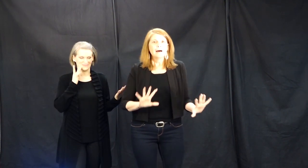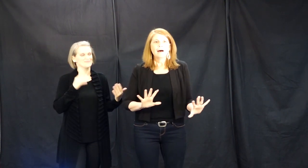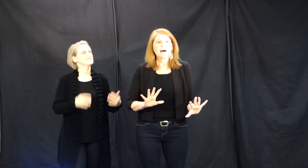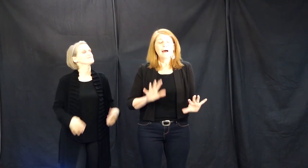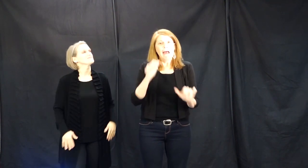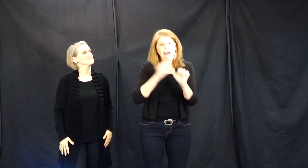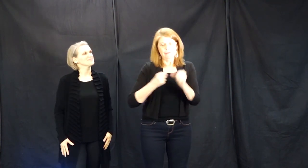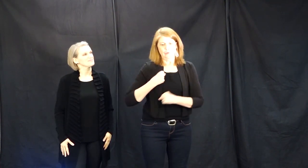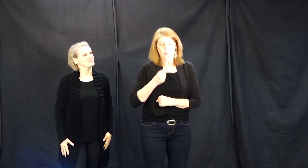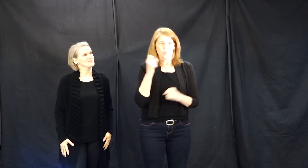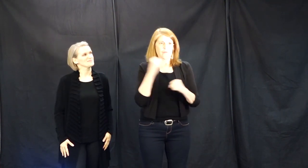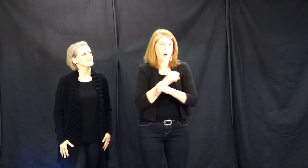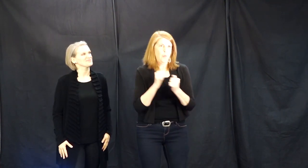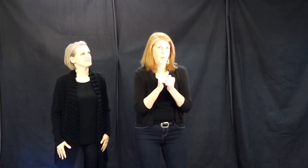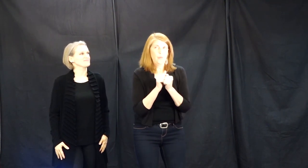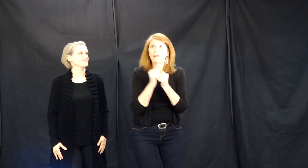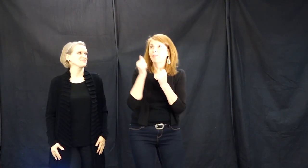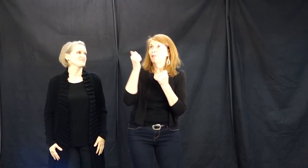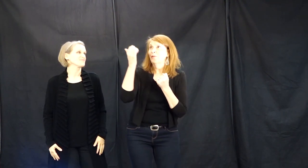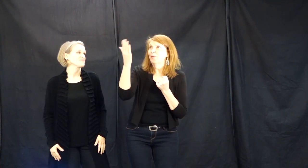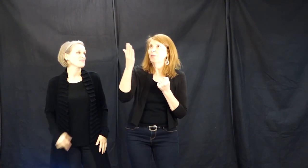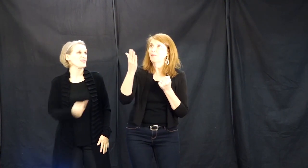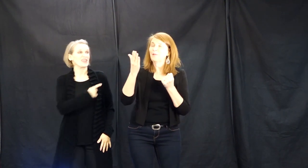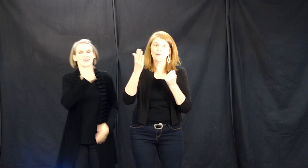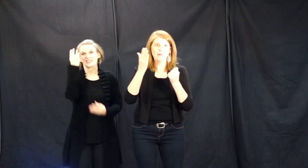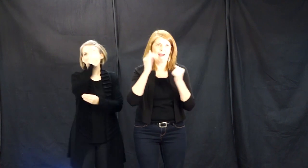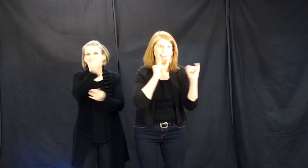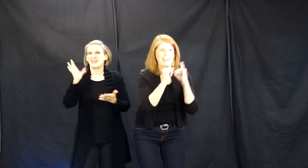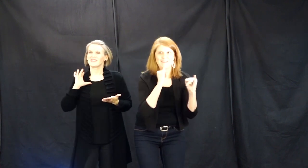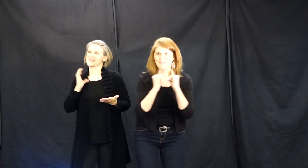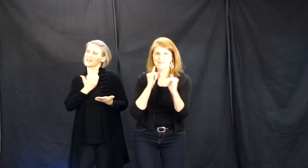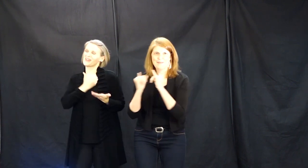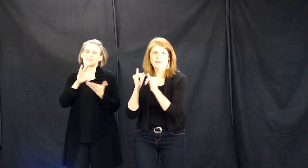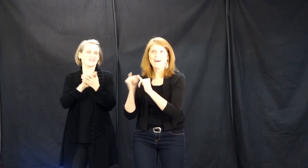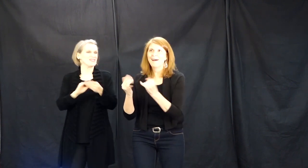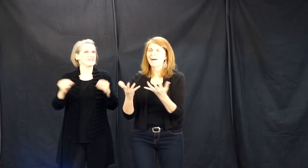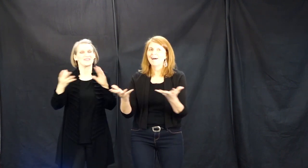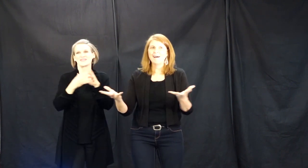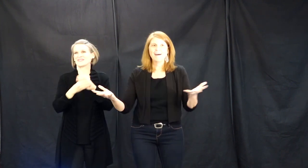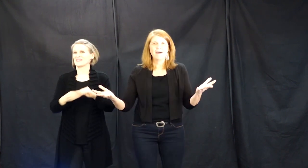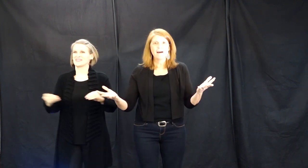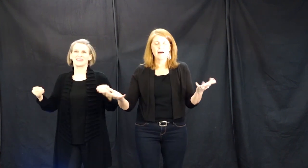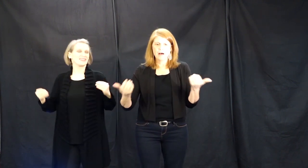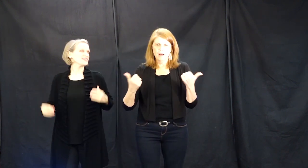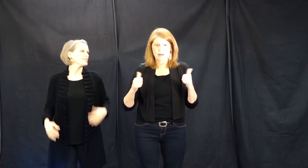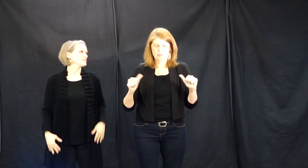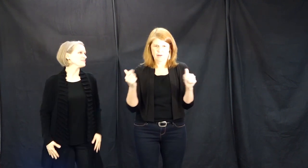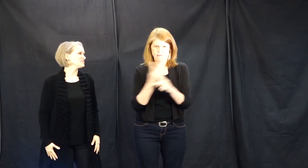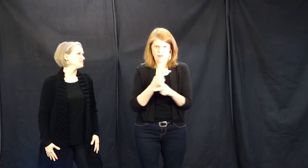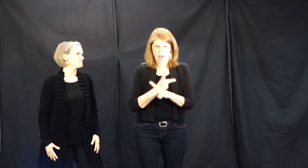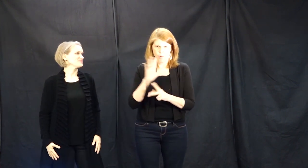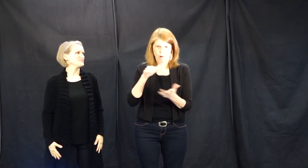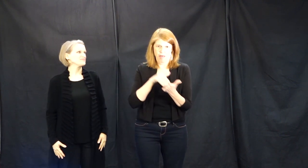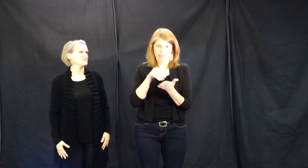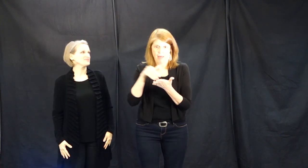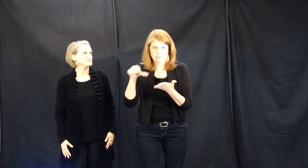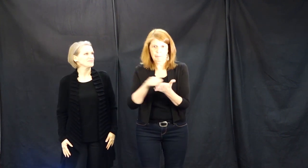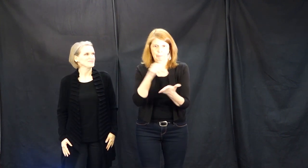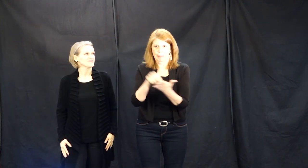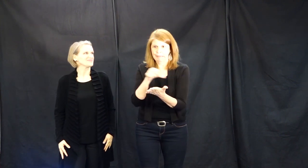every soldier who fought by your side. She tells our story. I try to make sense of your thousands of pages of writings.